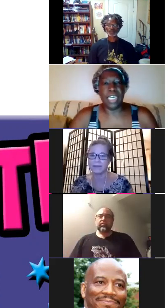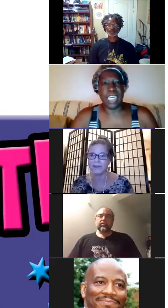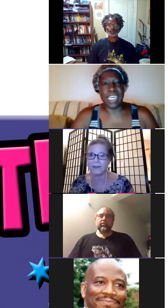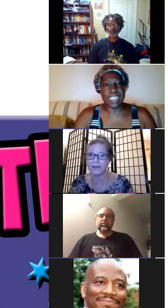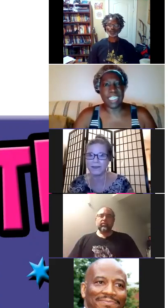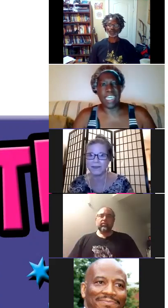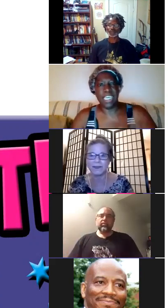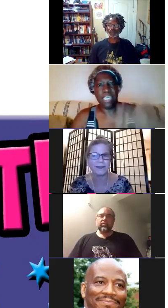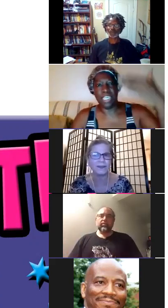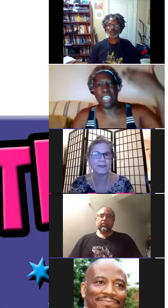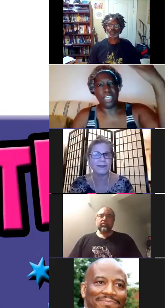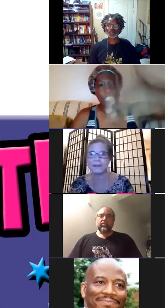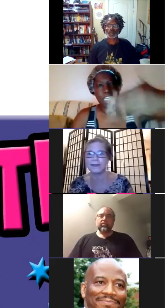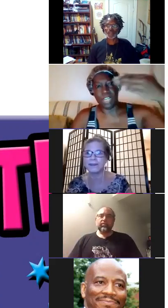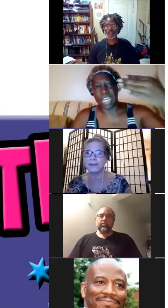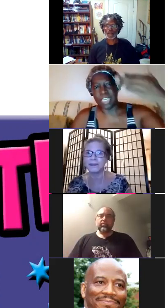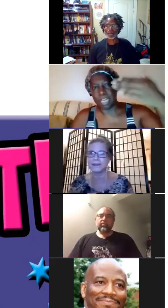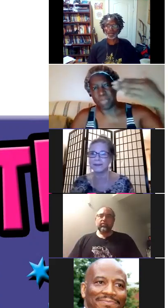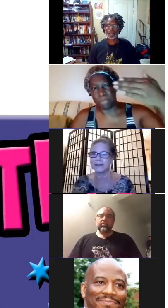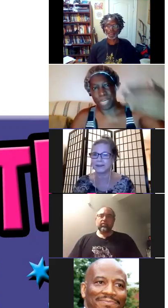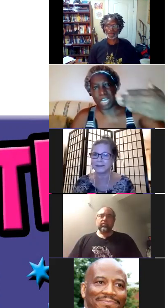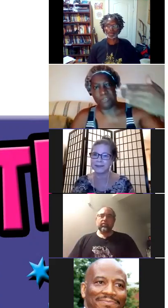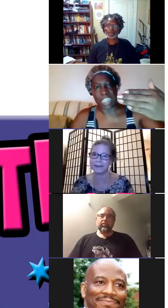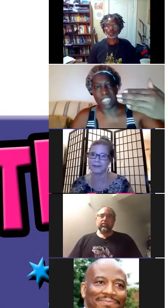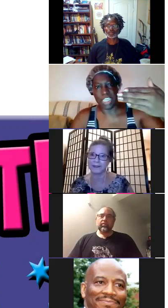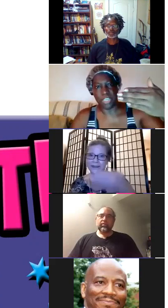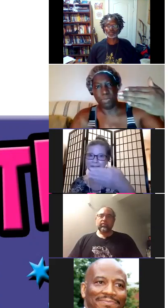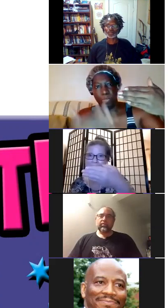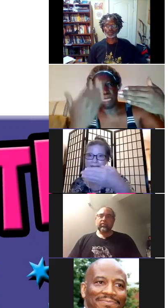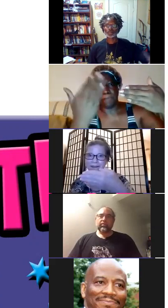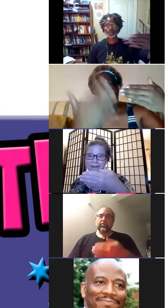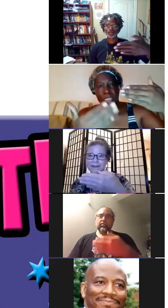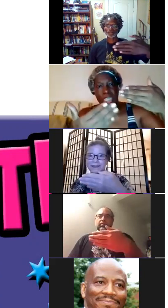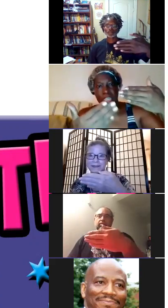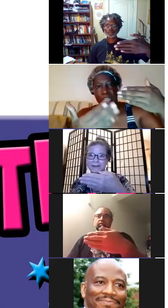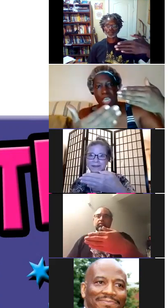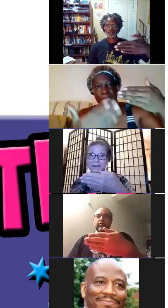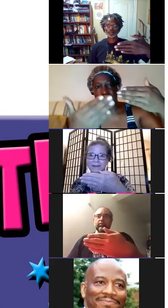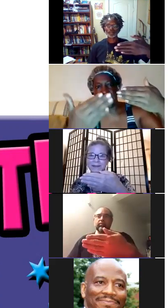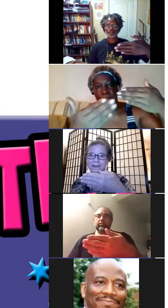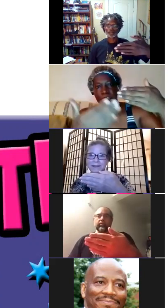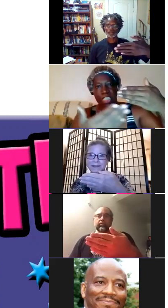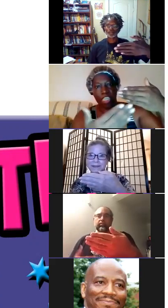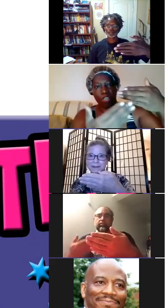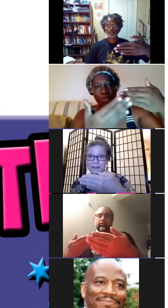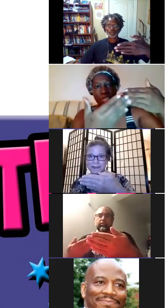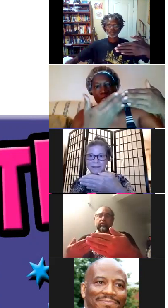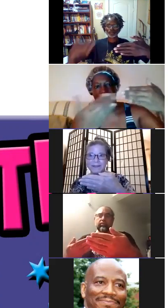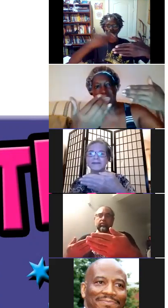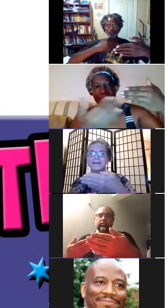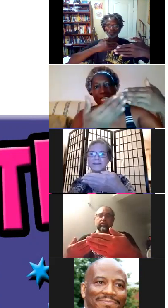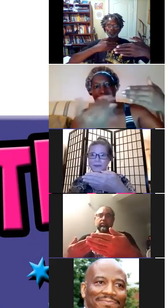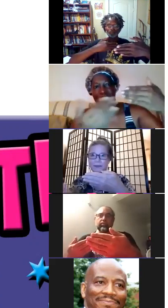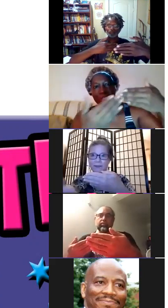and easy. You take your non-dominant palm facing you. You take your dominant palm facing you, and